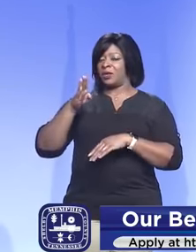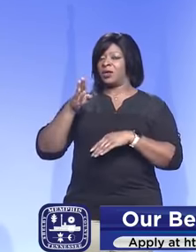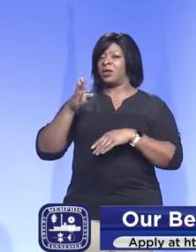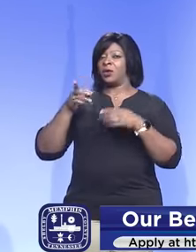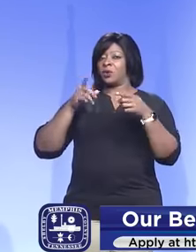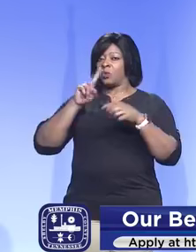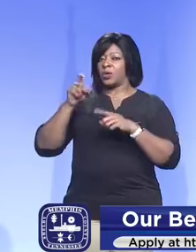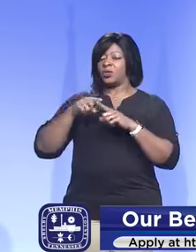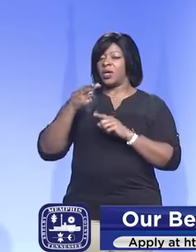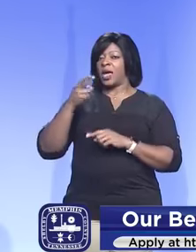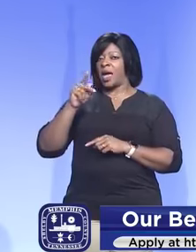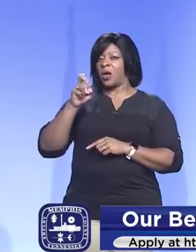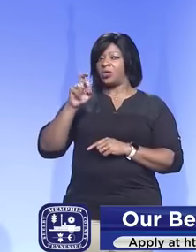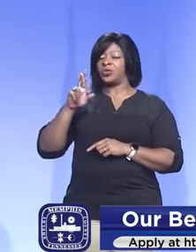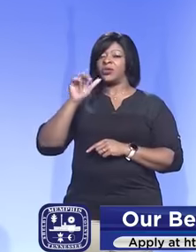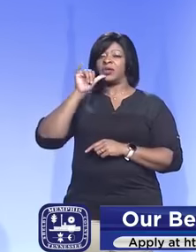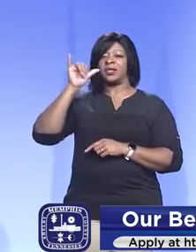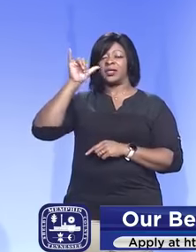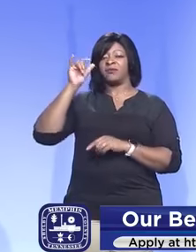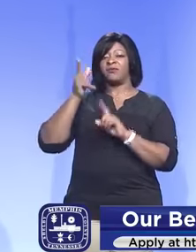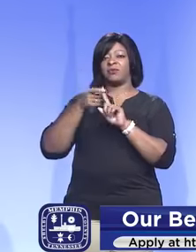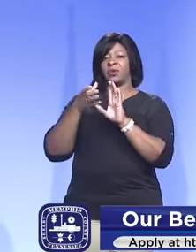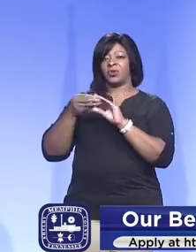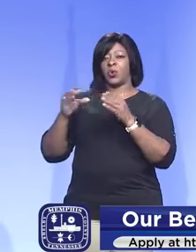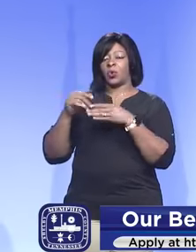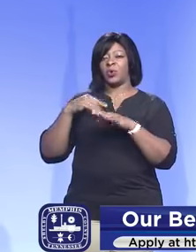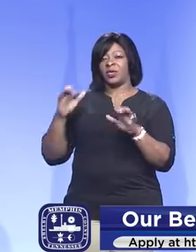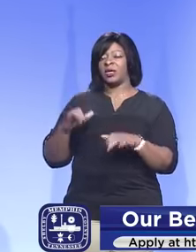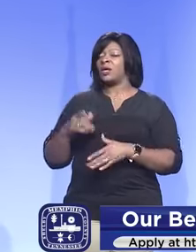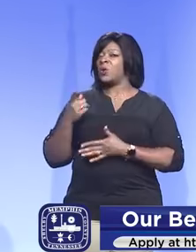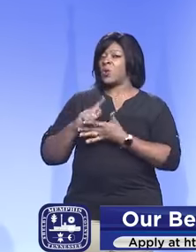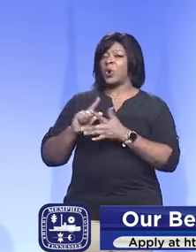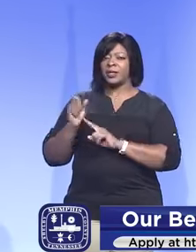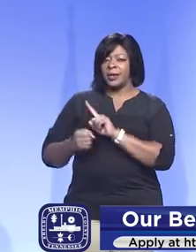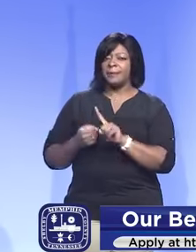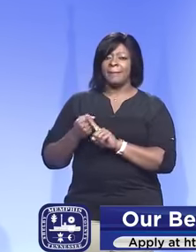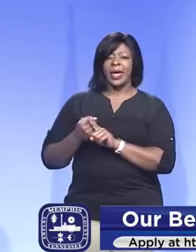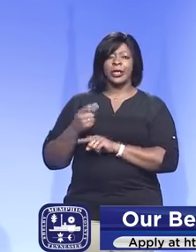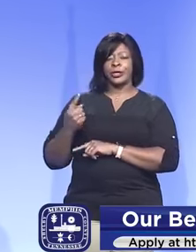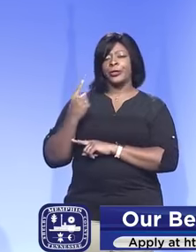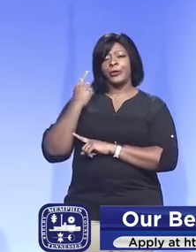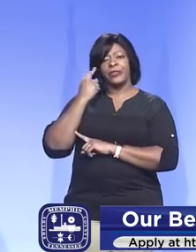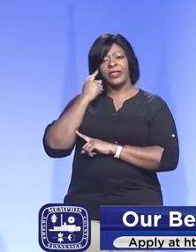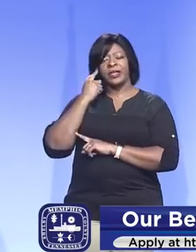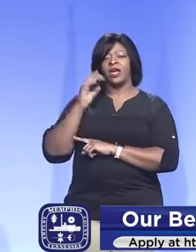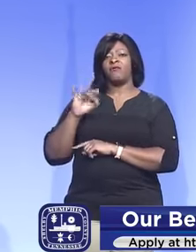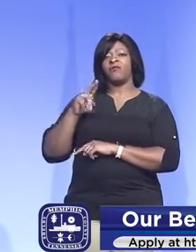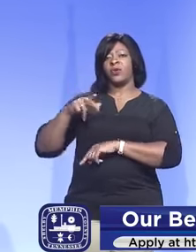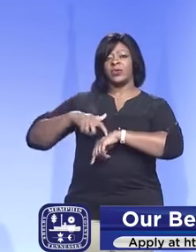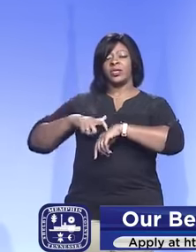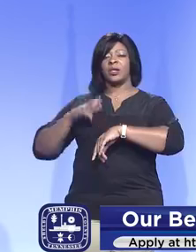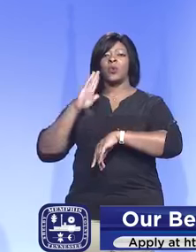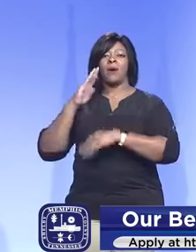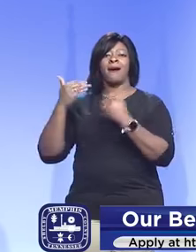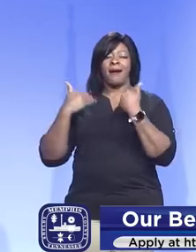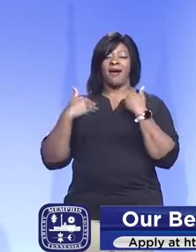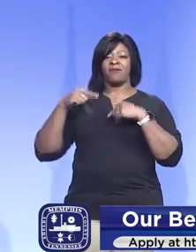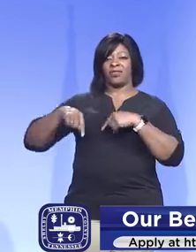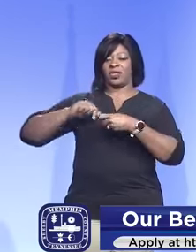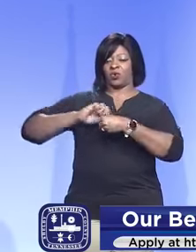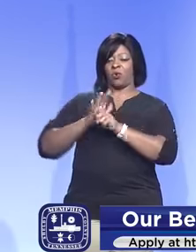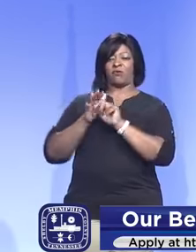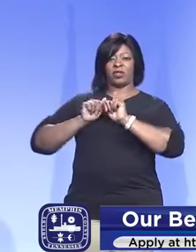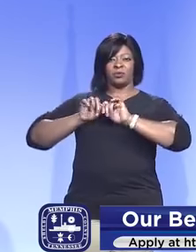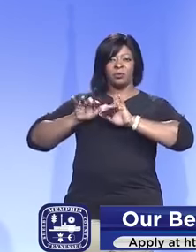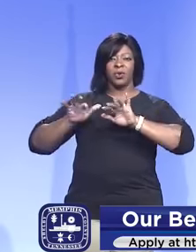Haushalter yesterday for a story we were doing. But what impact do you think the flu season is going to have on this COVID